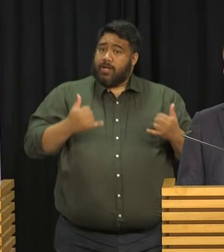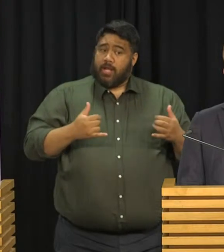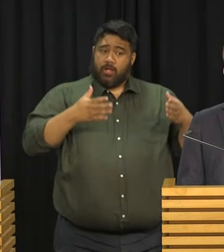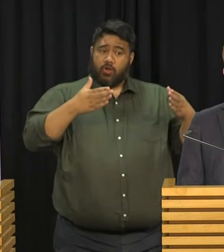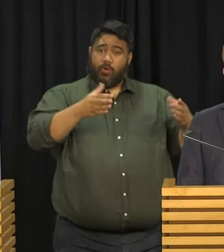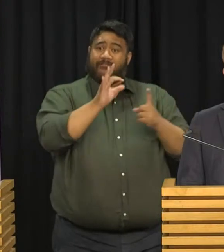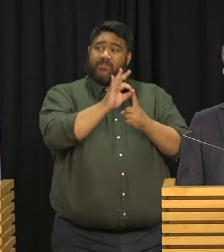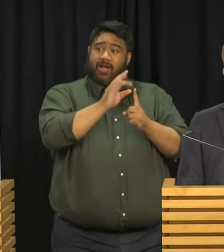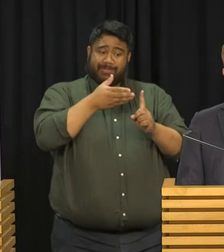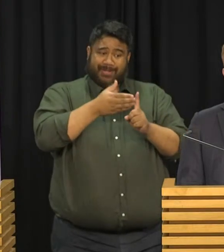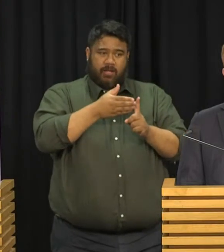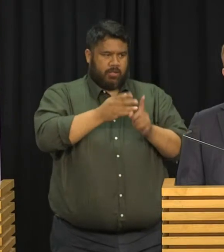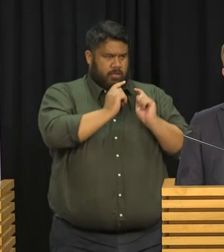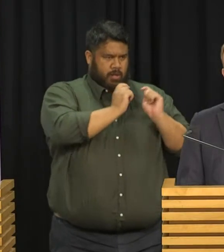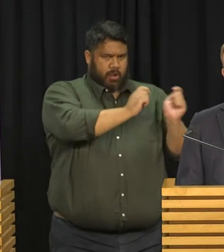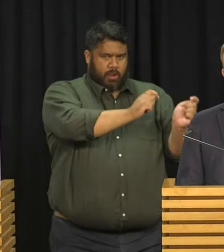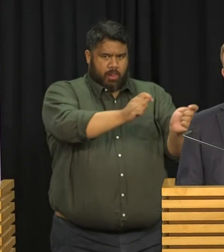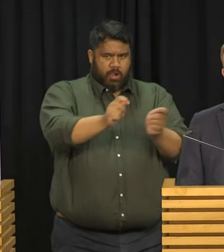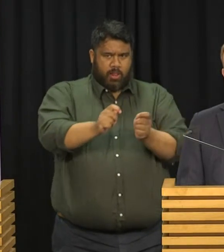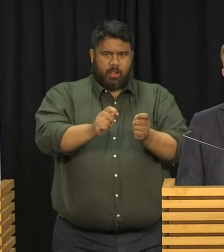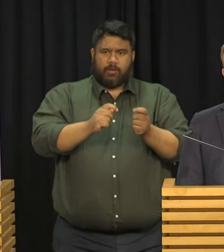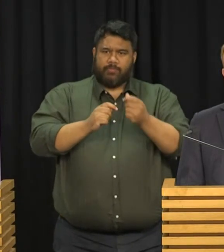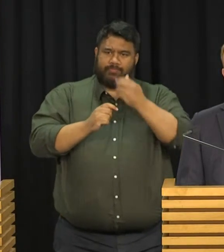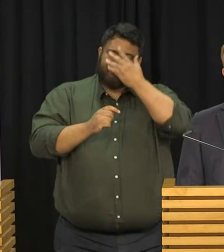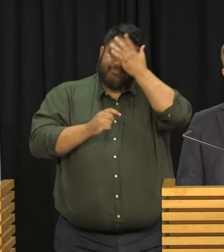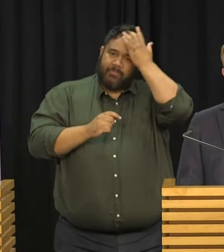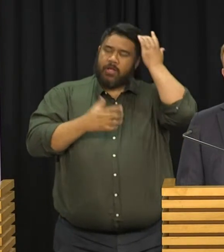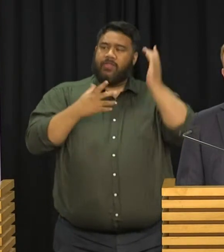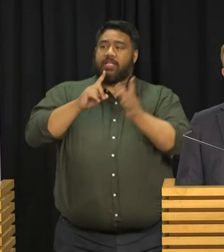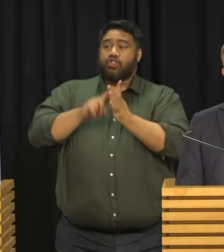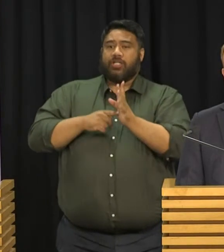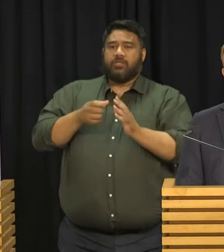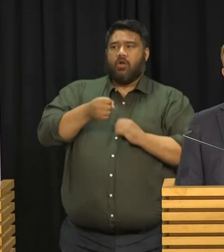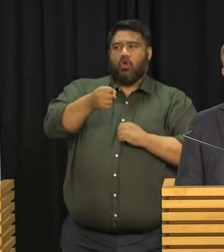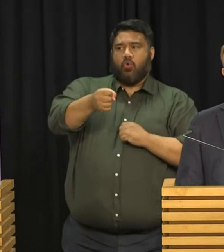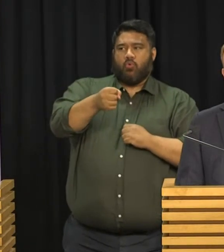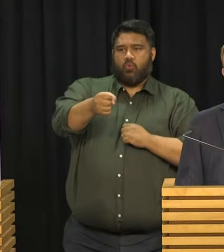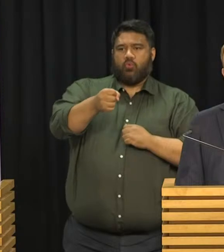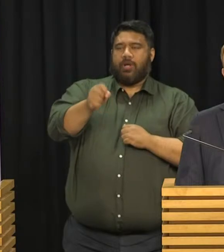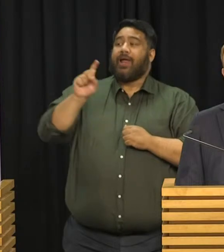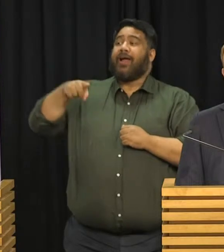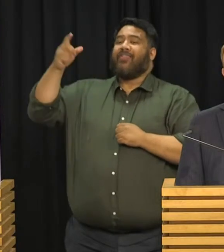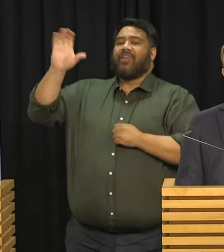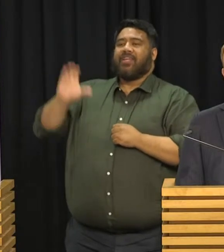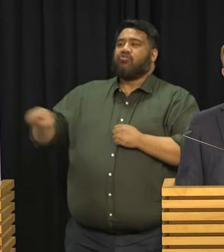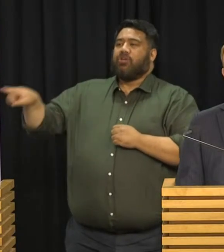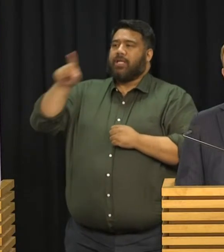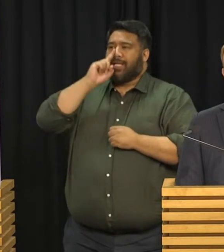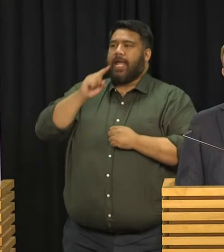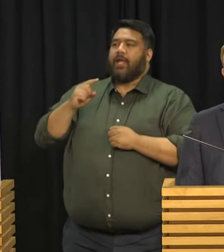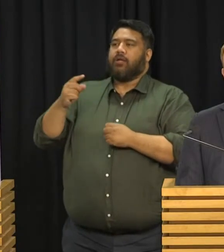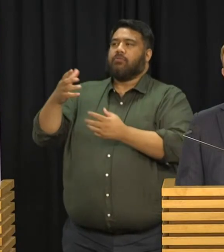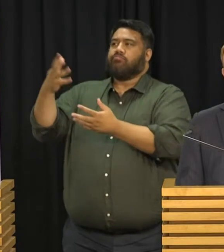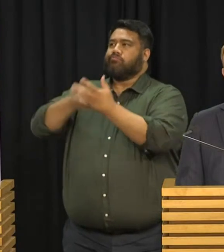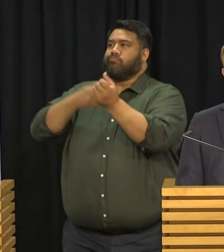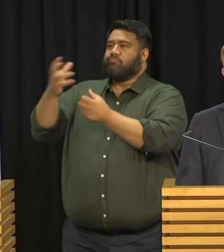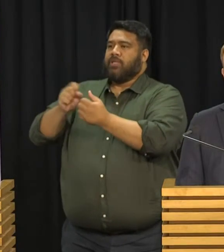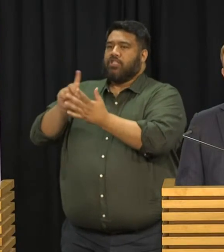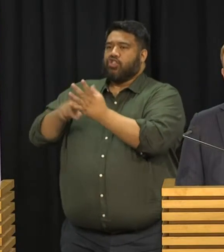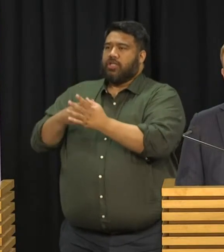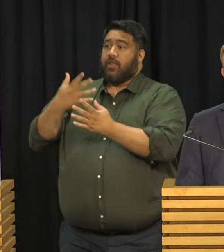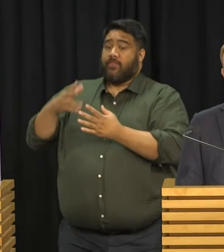Pfizer vaccine, push off the Janssen one from arriving, allowing other countries to get that Janssen supply, and then use those other ones that